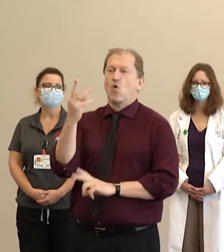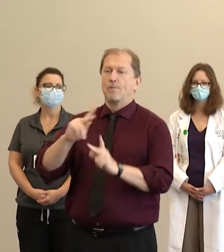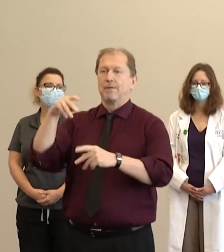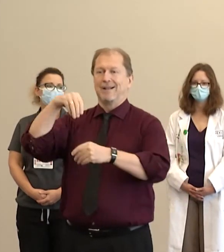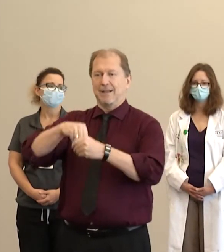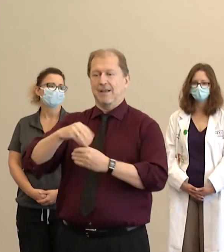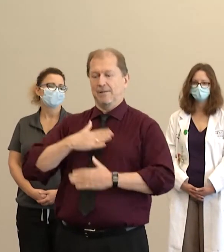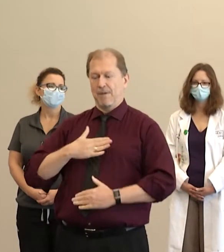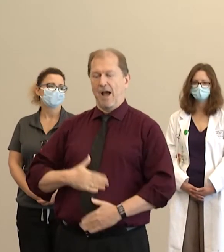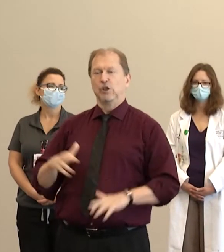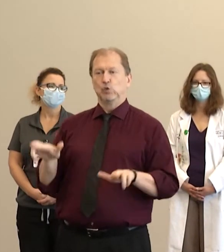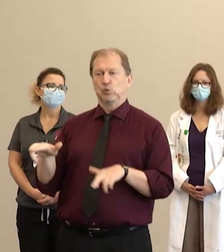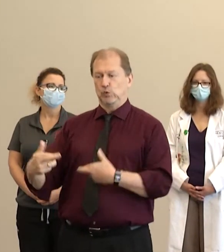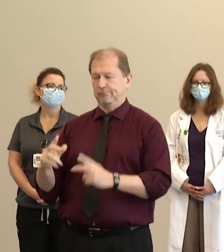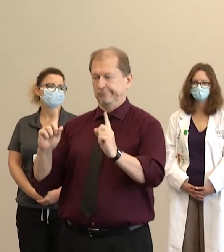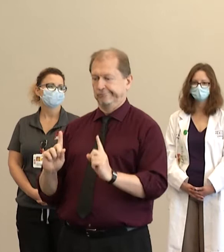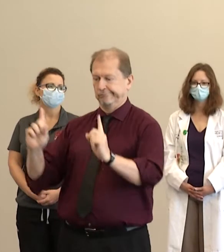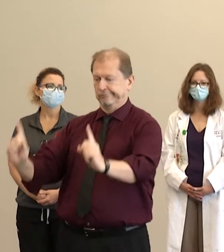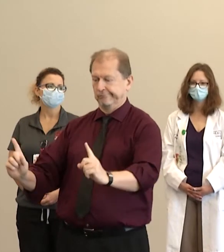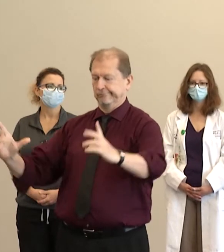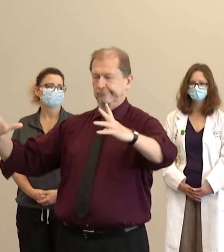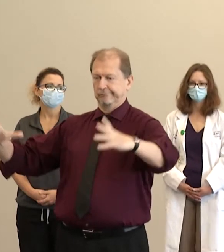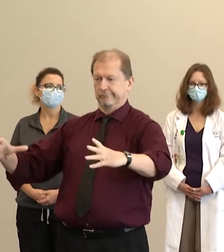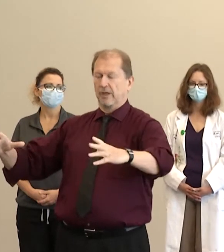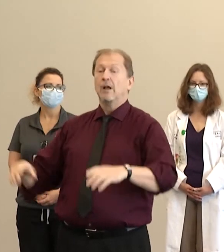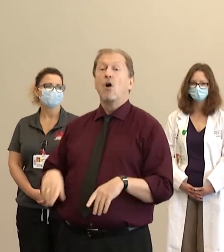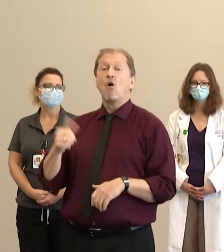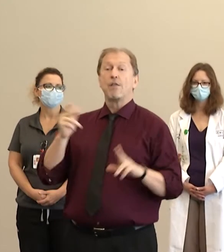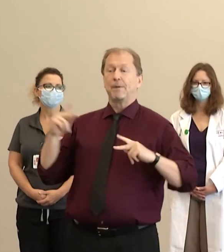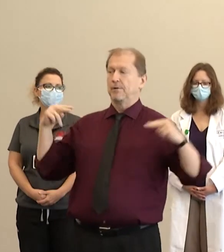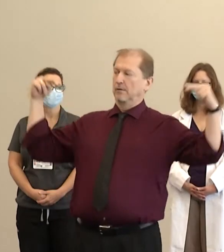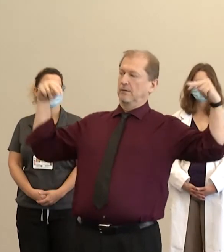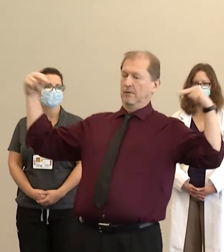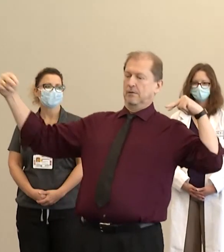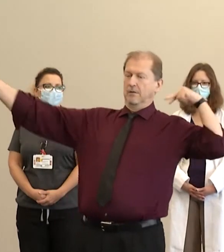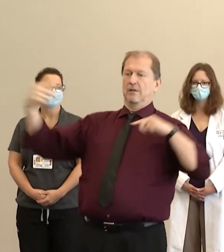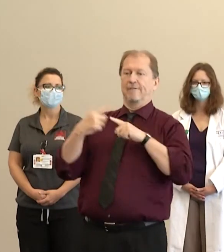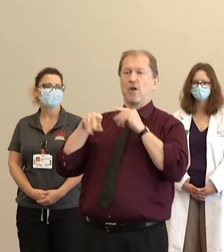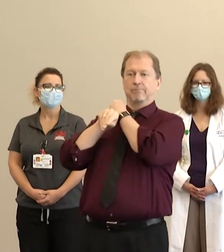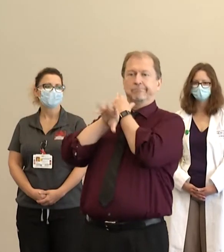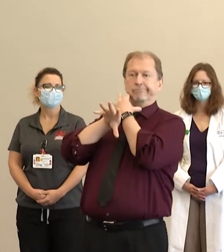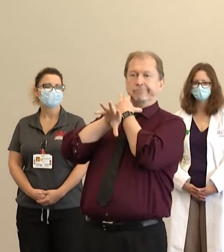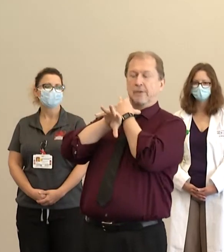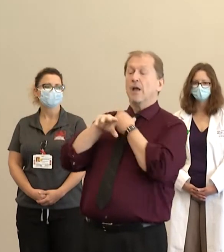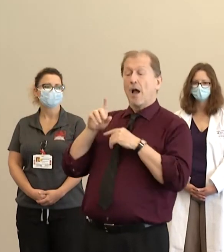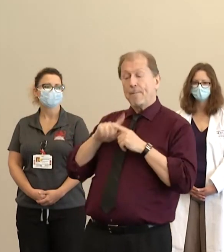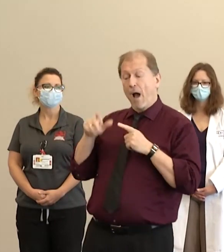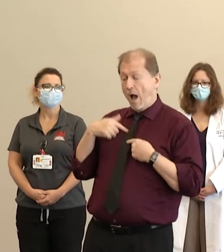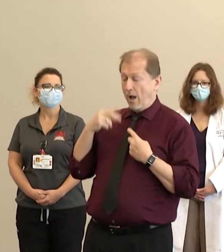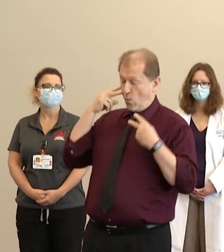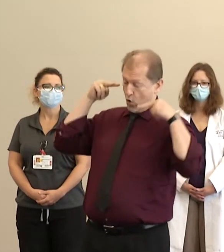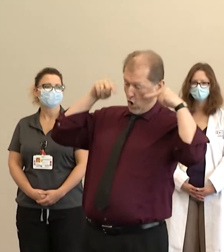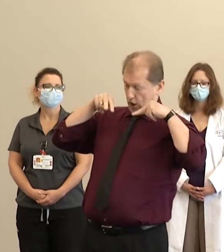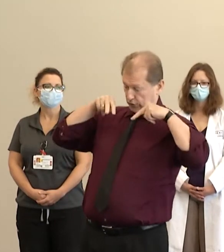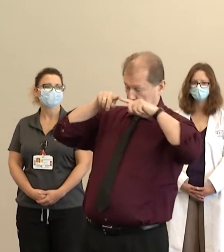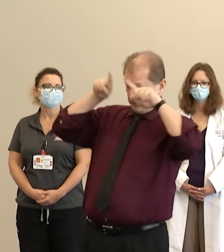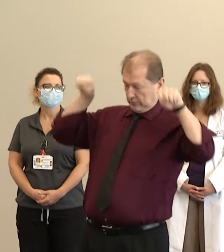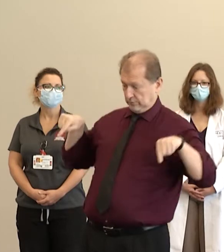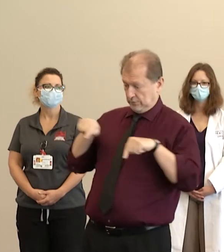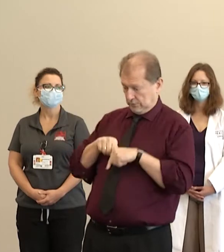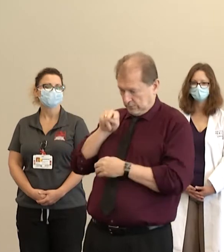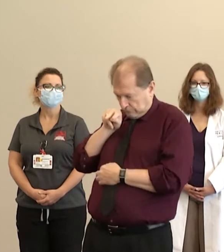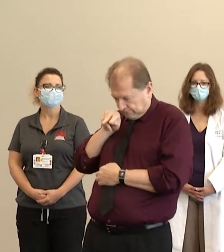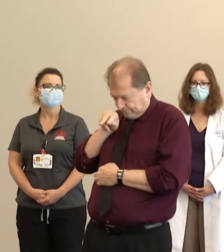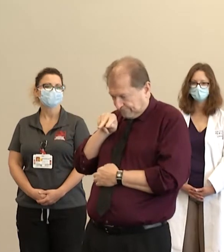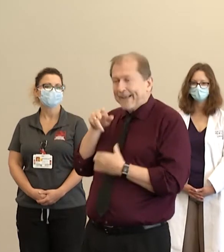virtual simulations is that it allows these medical professionals to learn the same critical thinking skills and medical decision-making